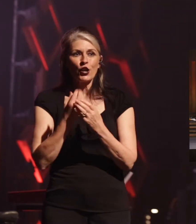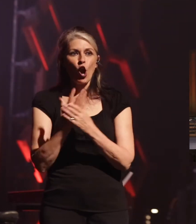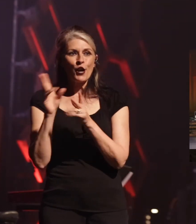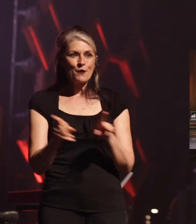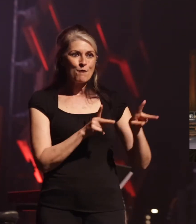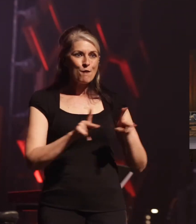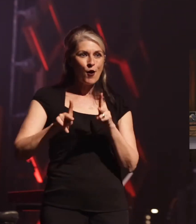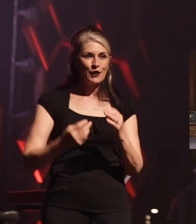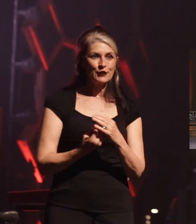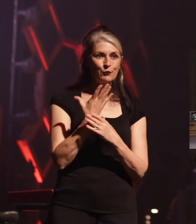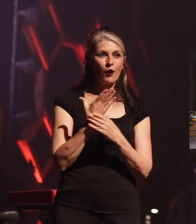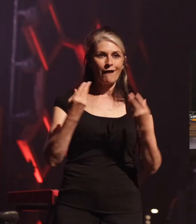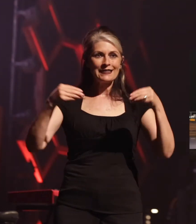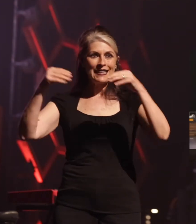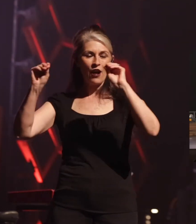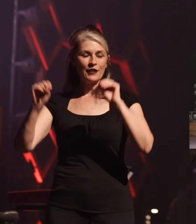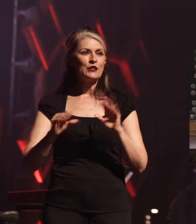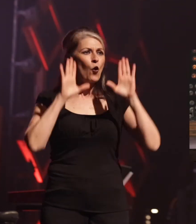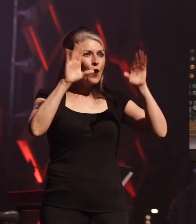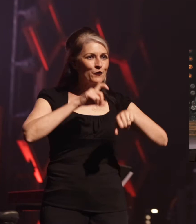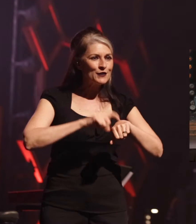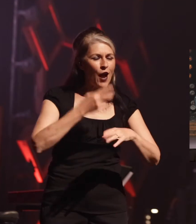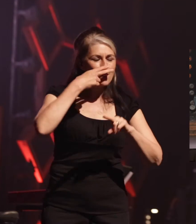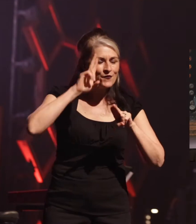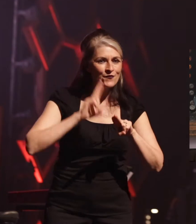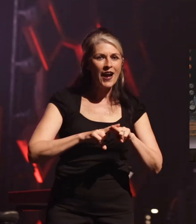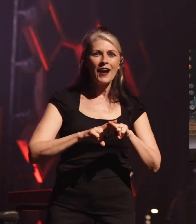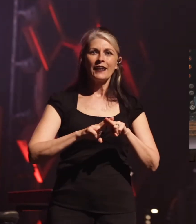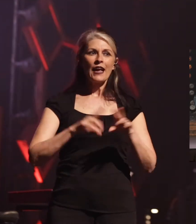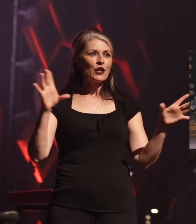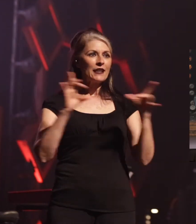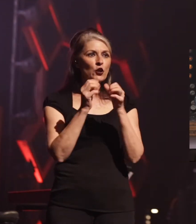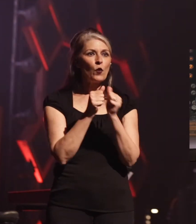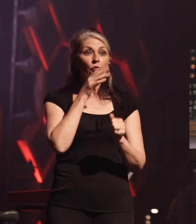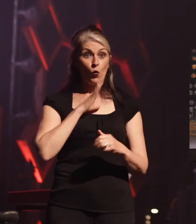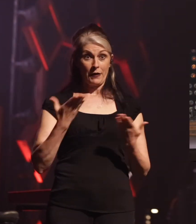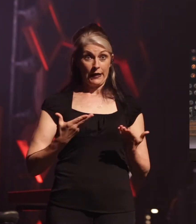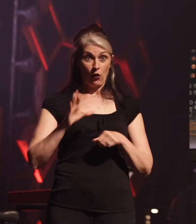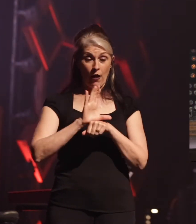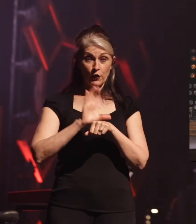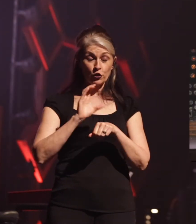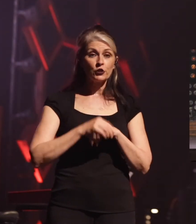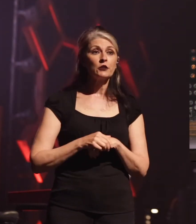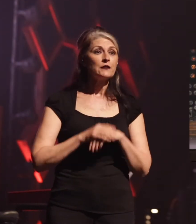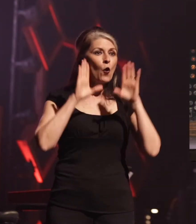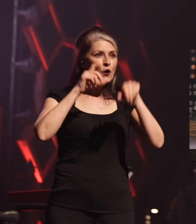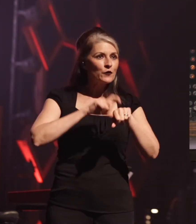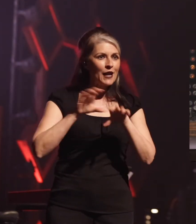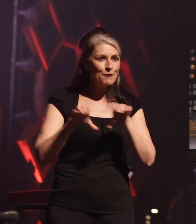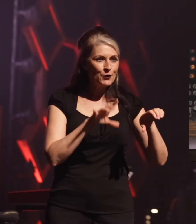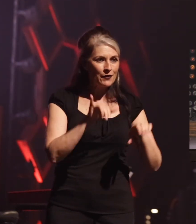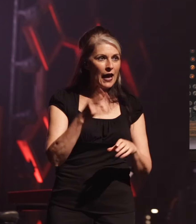spring marketplace. That's just a great time, fun time, where you can connect with the ladies of the Grove and have a great time doing that. You